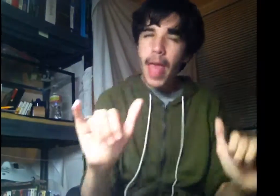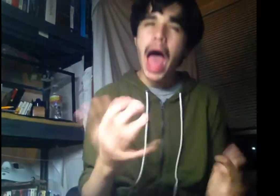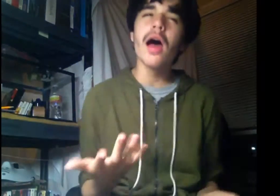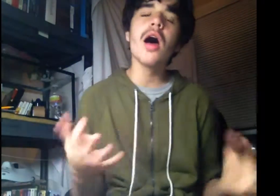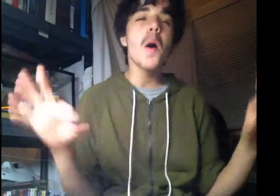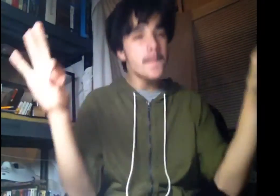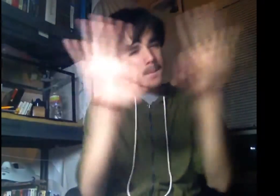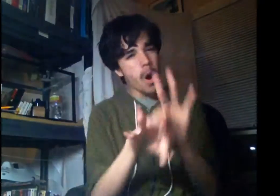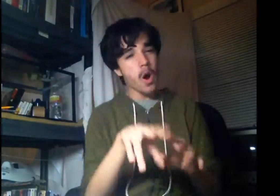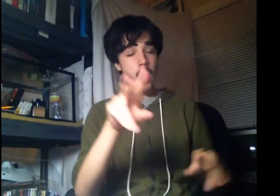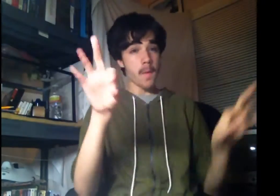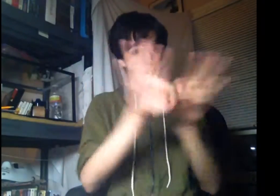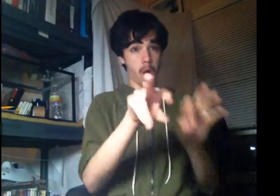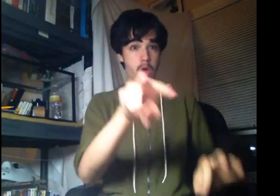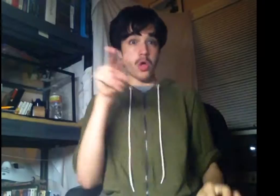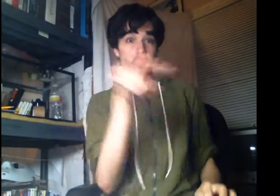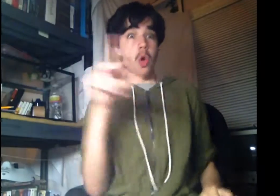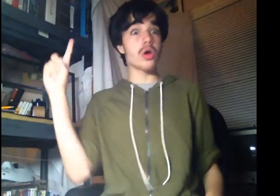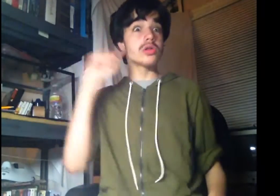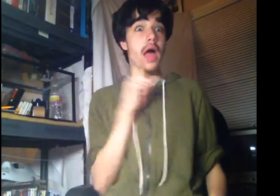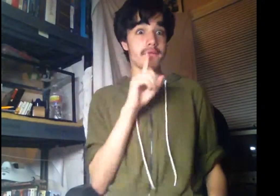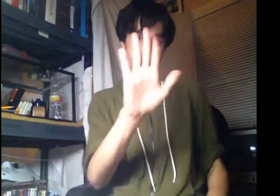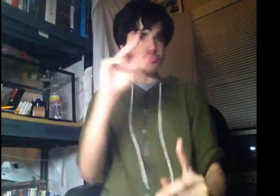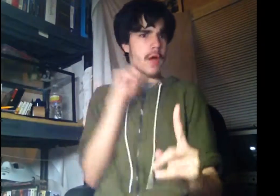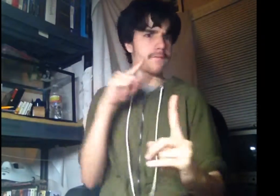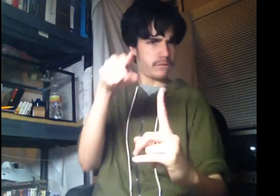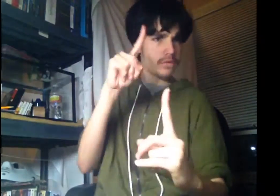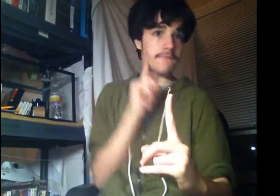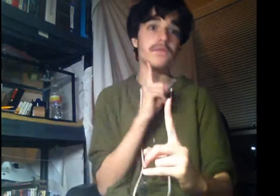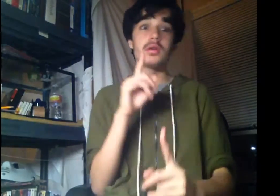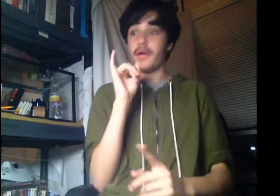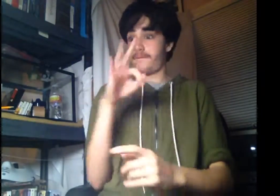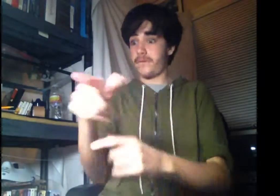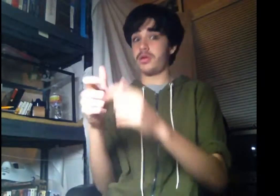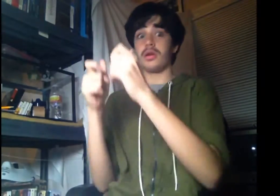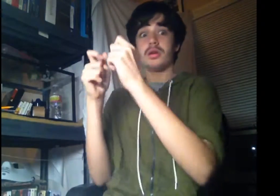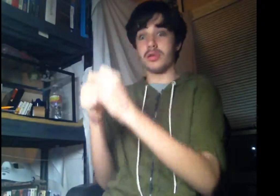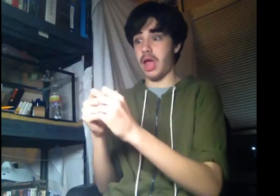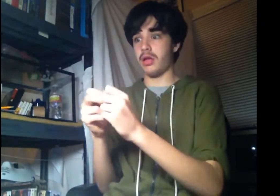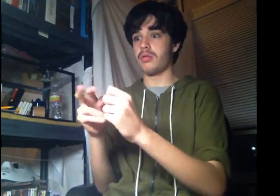in the room, but they're all up here in this room, up on stage with me right now, and